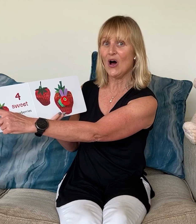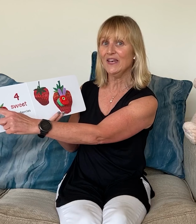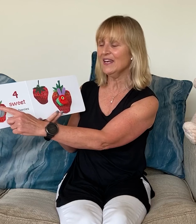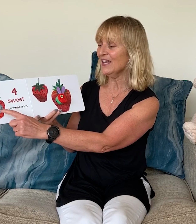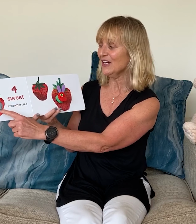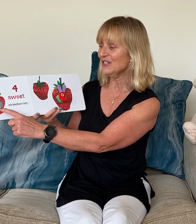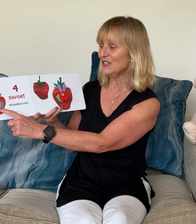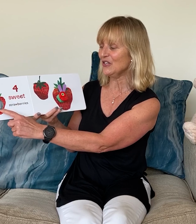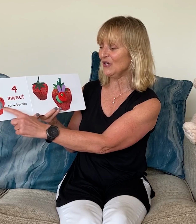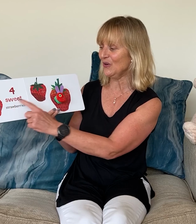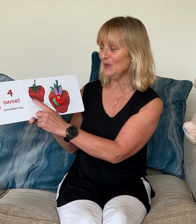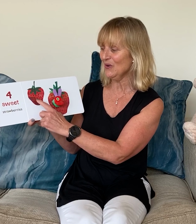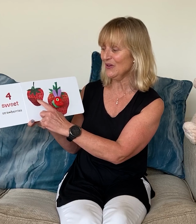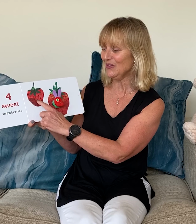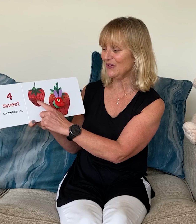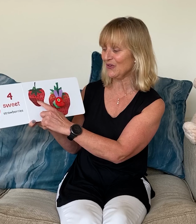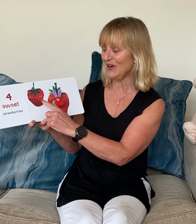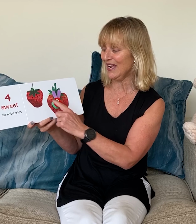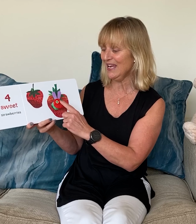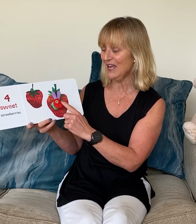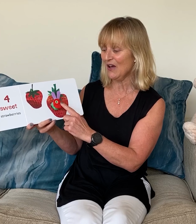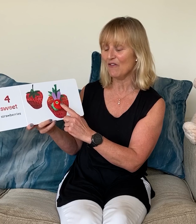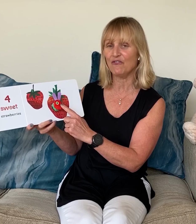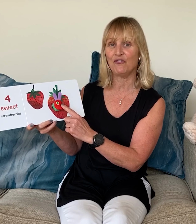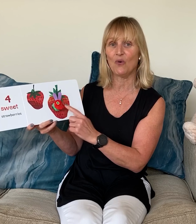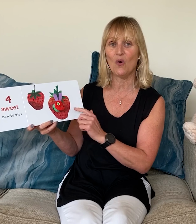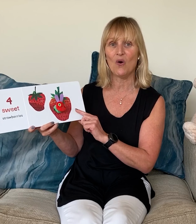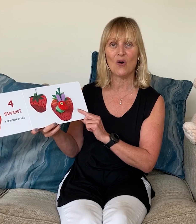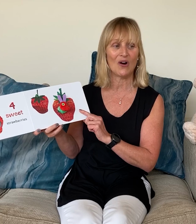One, two, three, four.